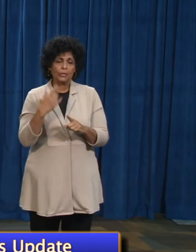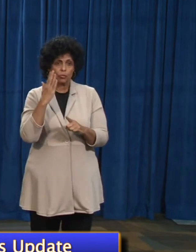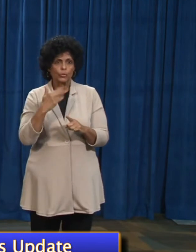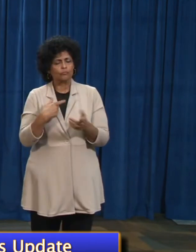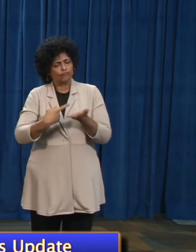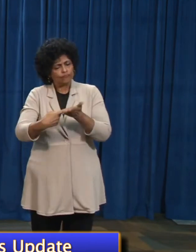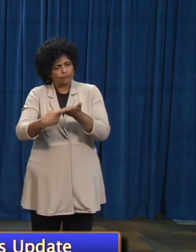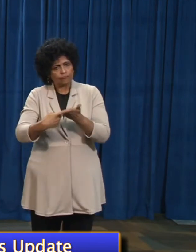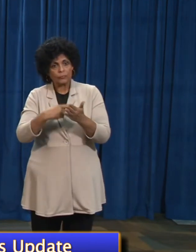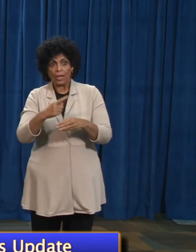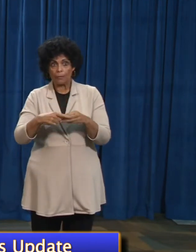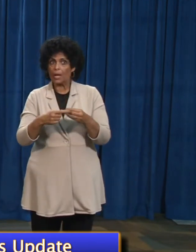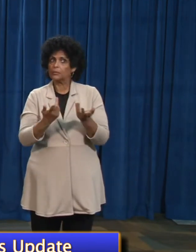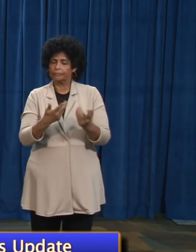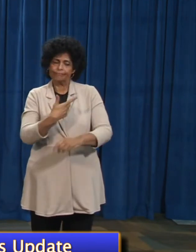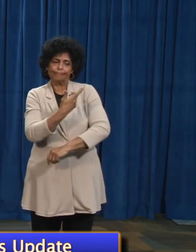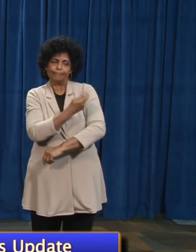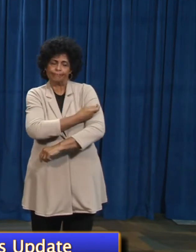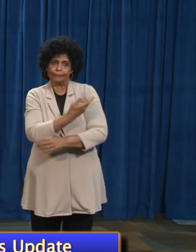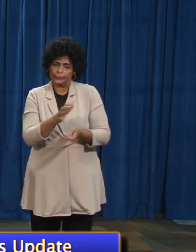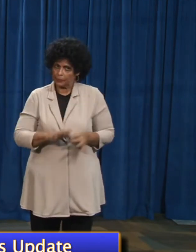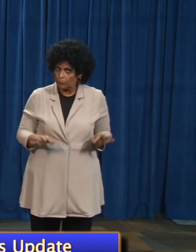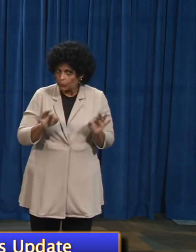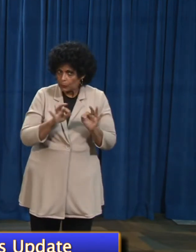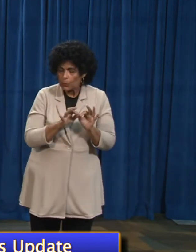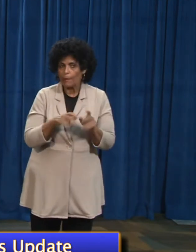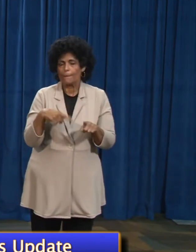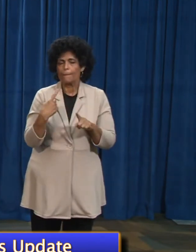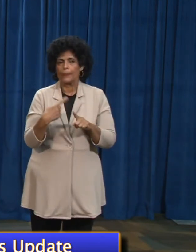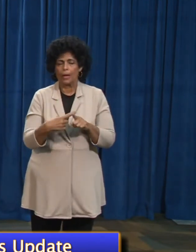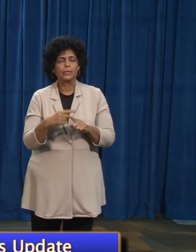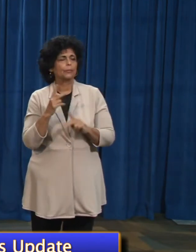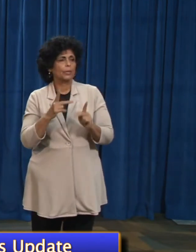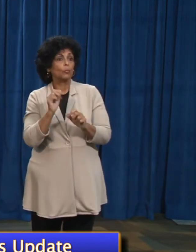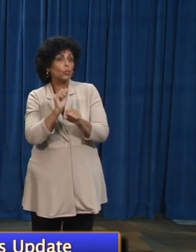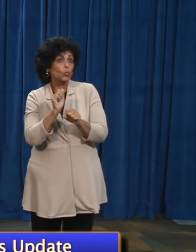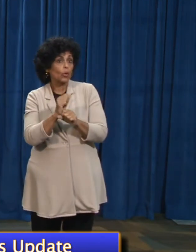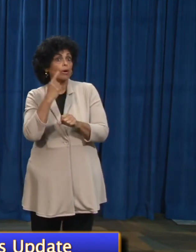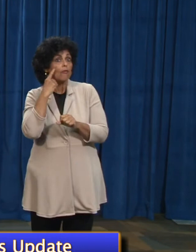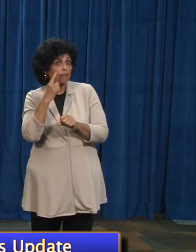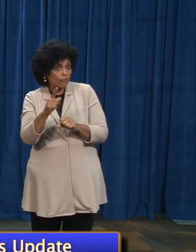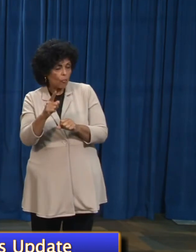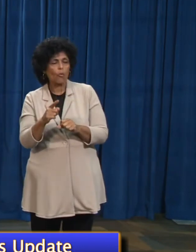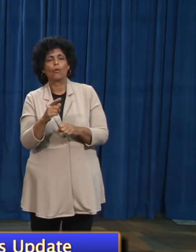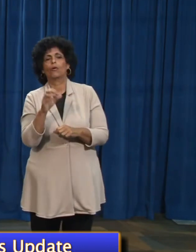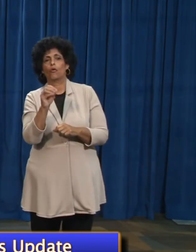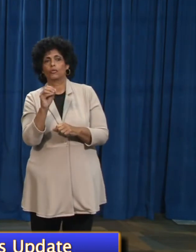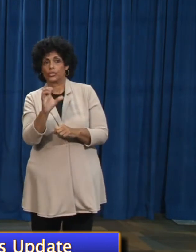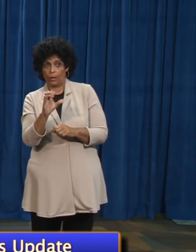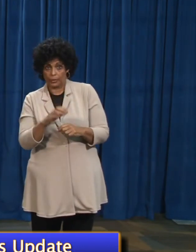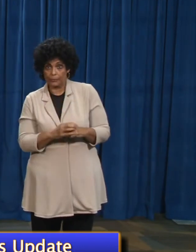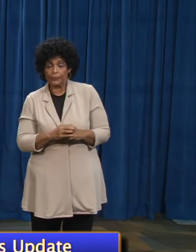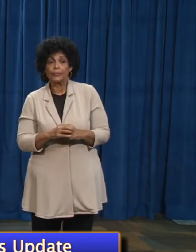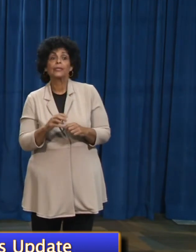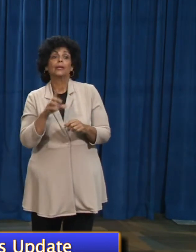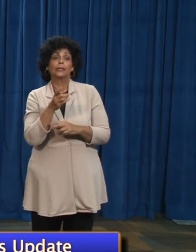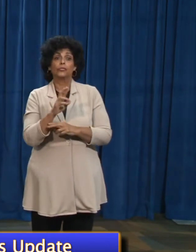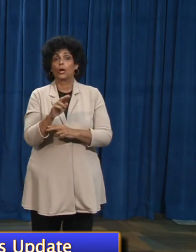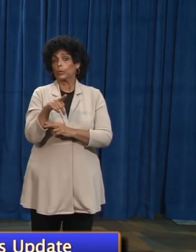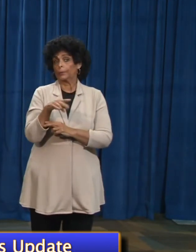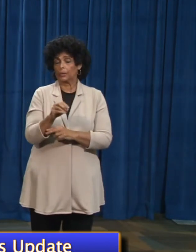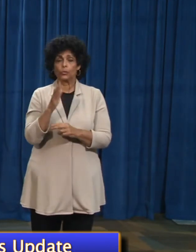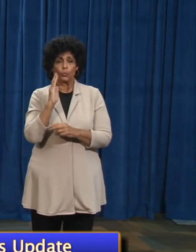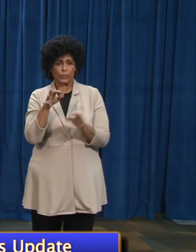of vaccinations, and there is some news for county employees. Dr. Alpino from the Florida Department of Health in Orange County will report